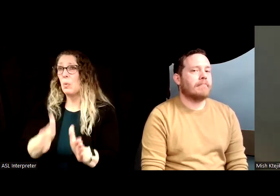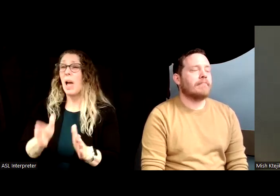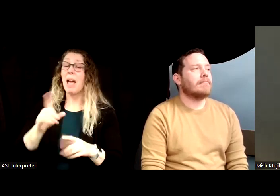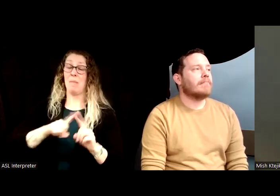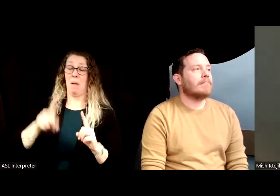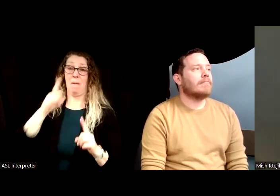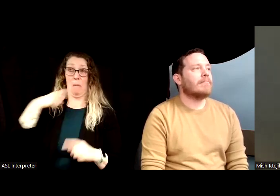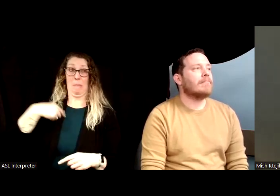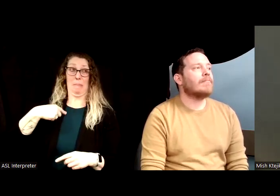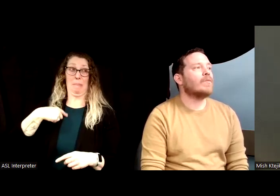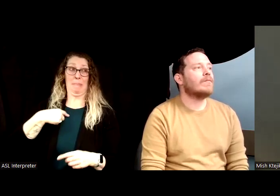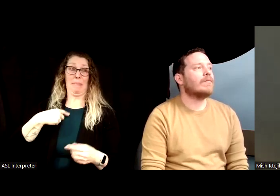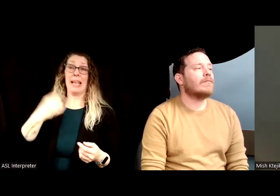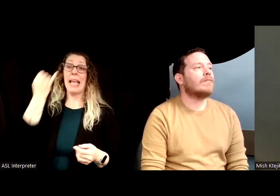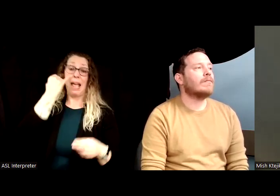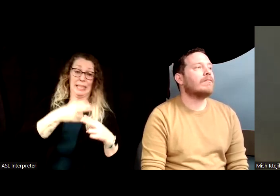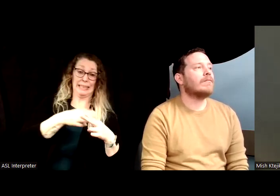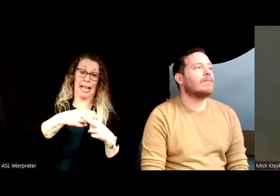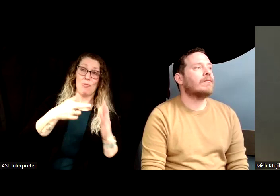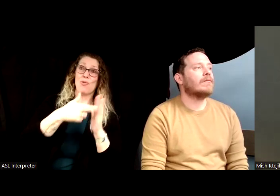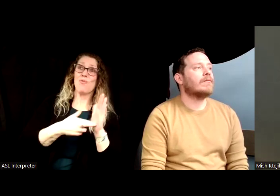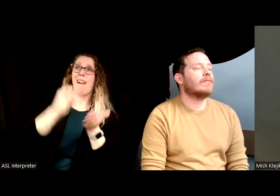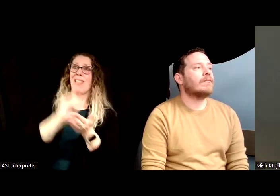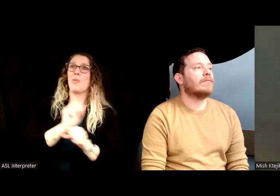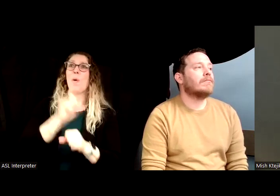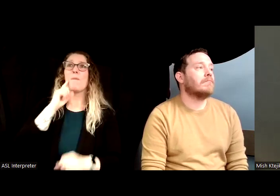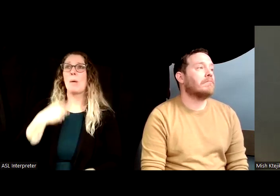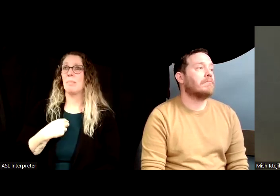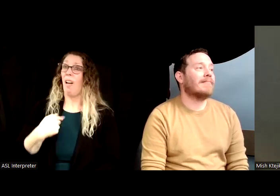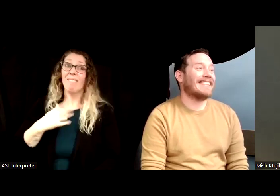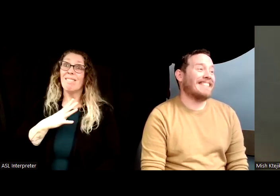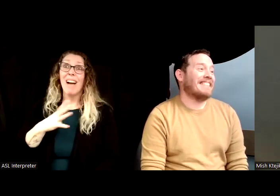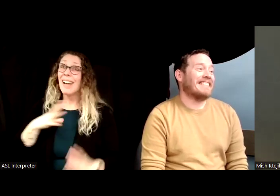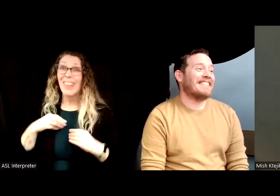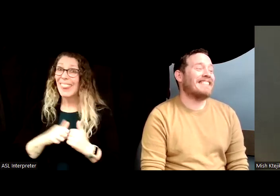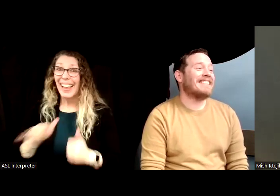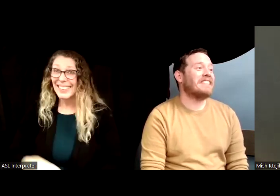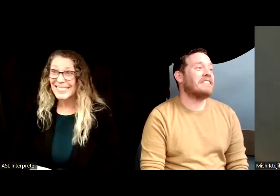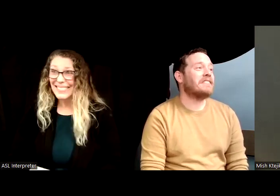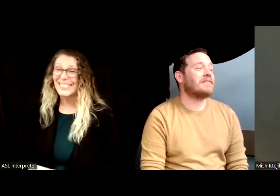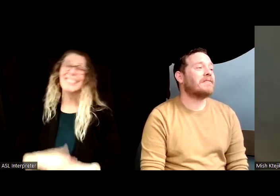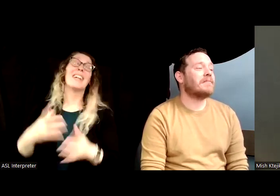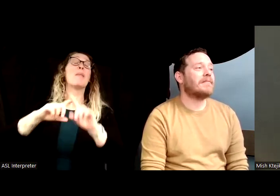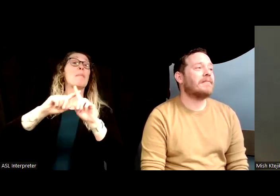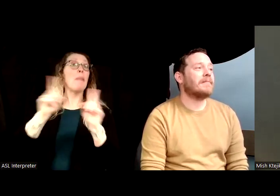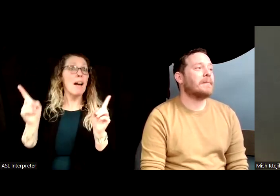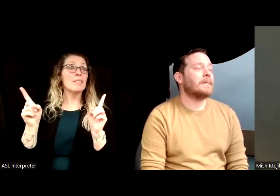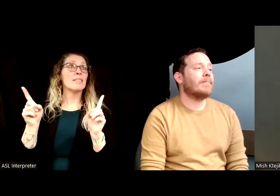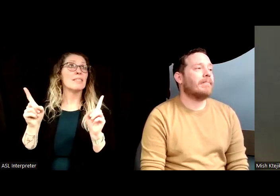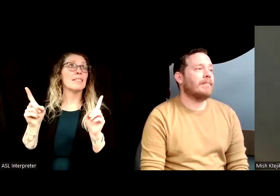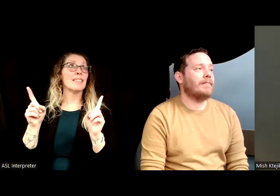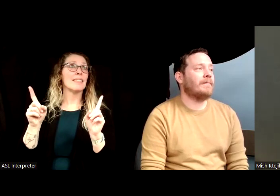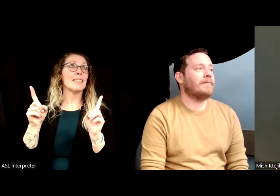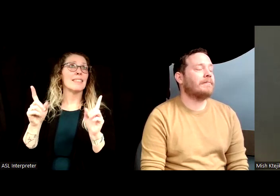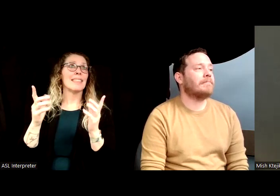mean, for me, if we just go temporary rule, it's less work for me. So I'm fine with that. But to